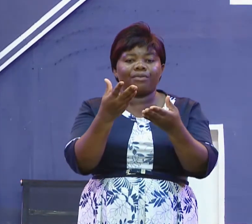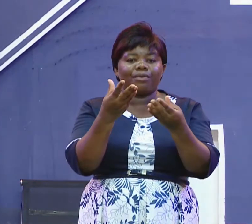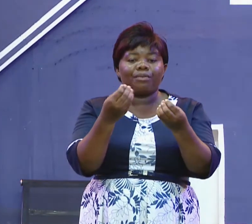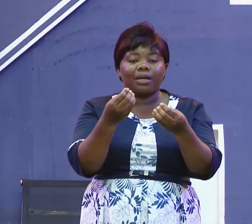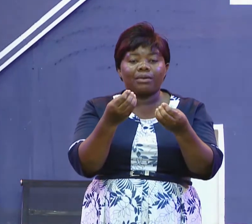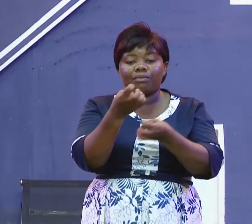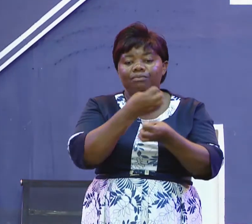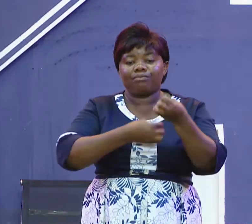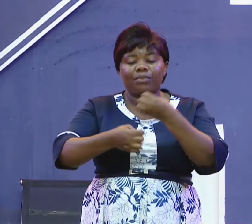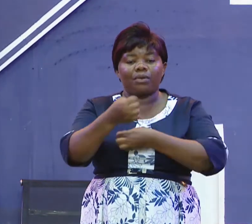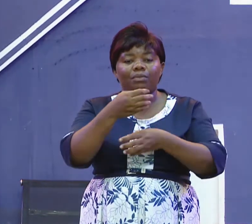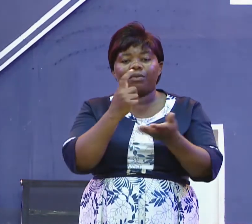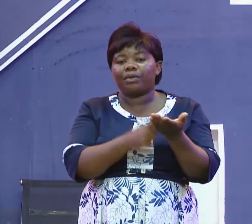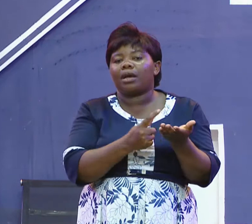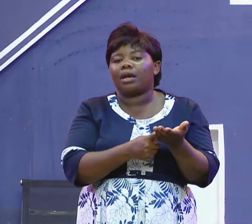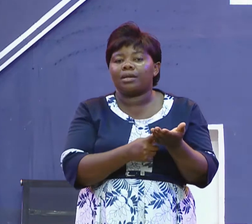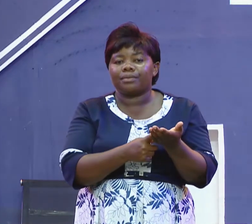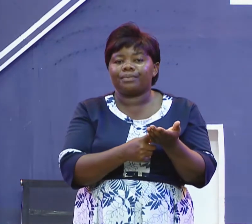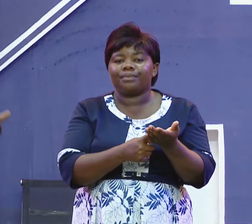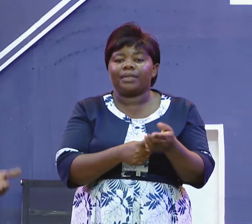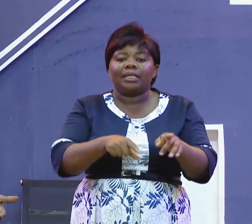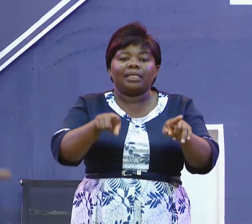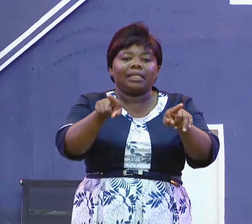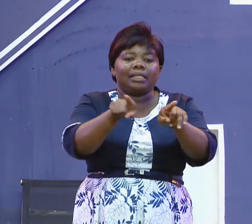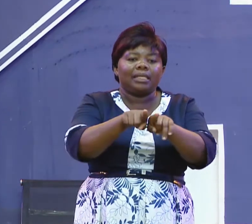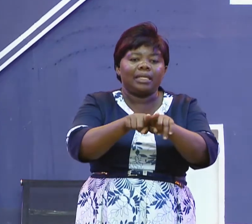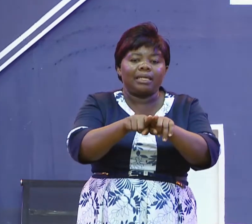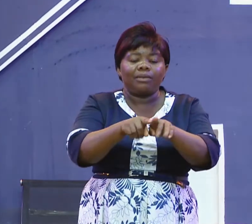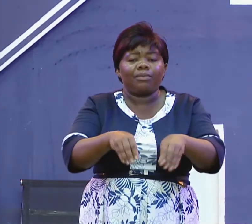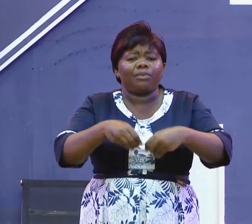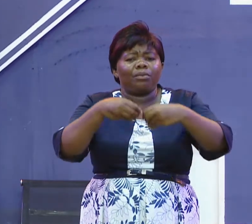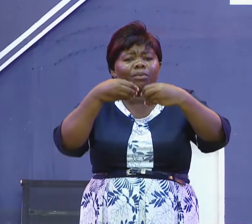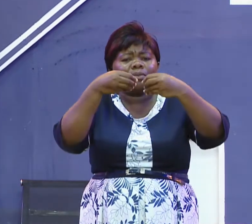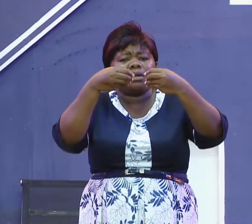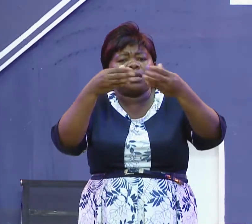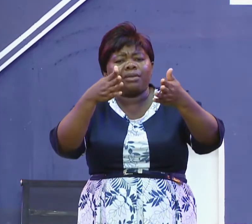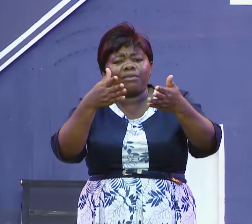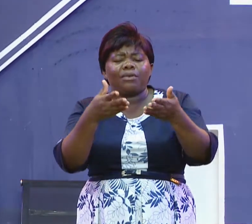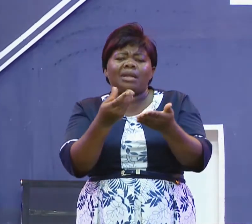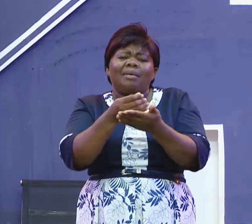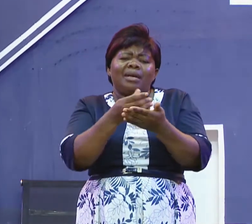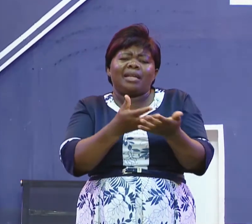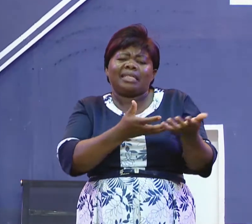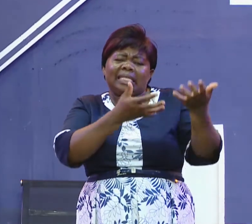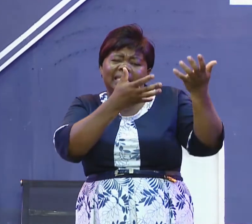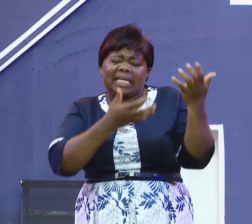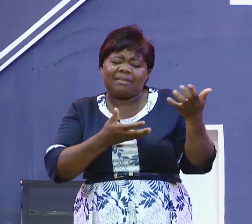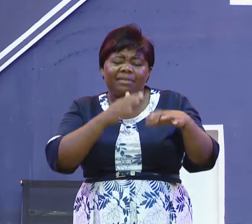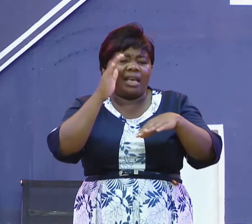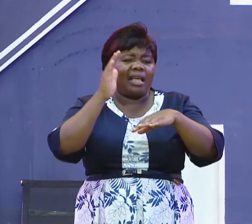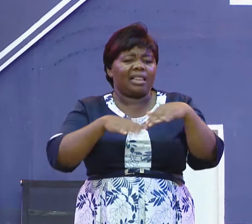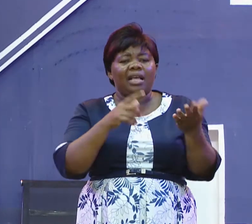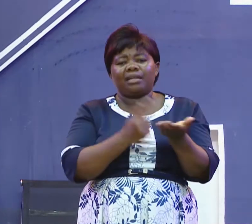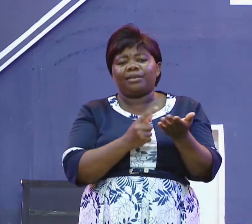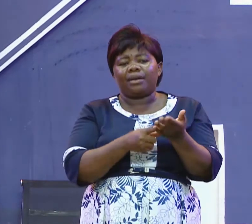That he may give you the money that is in the economy in which we are working. That he may give you money that